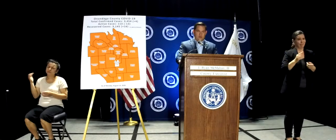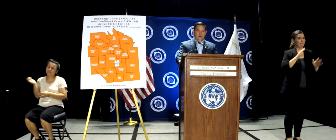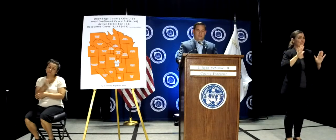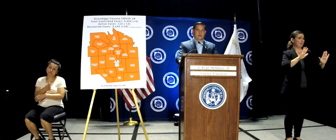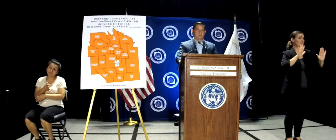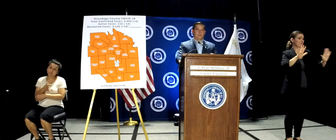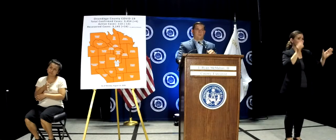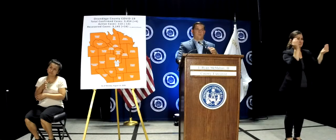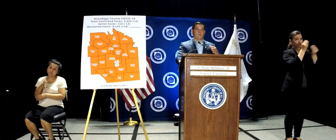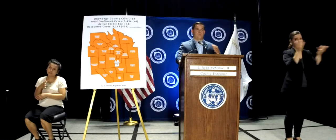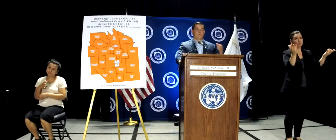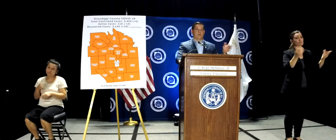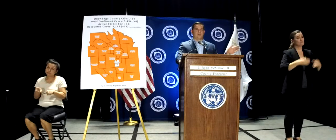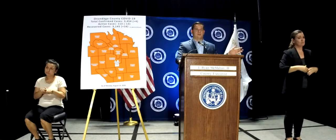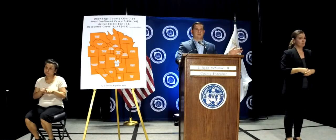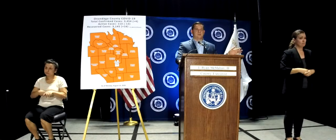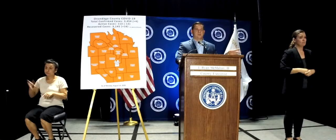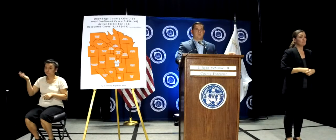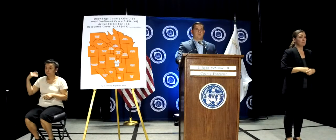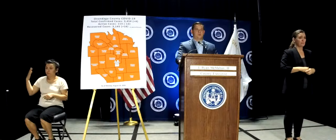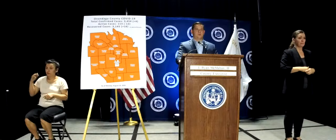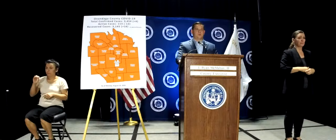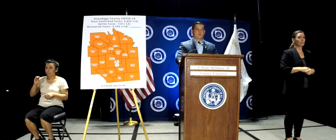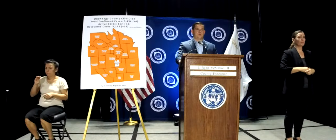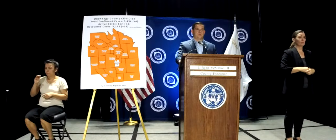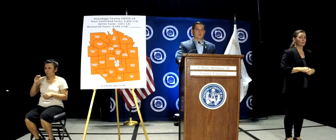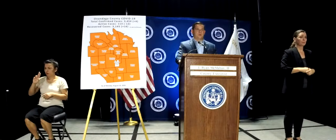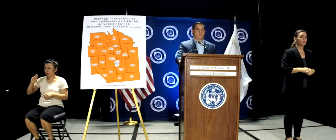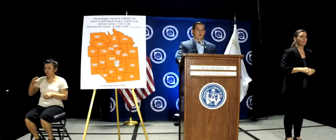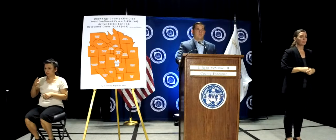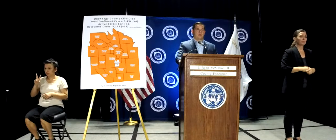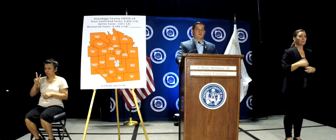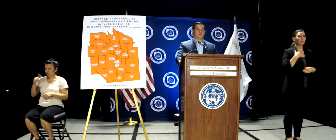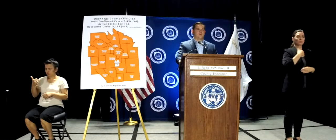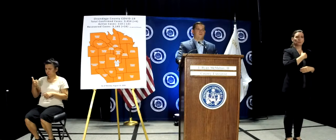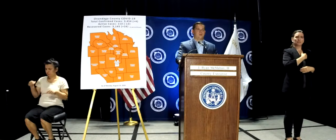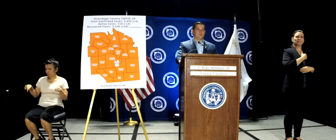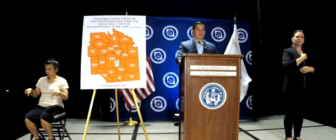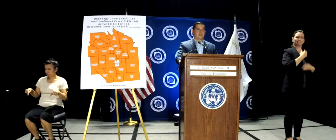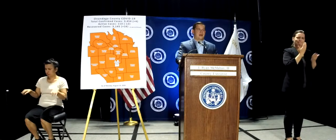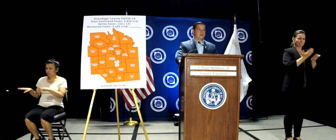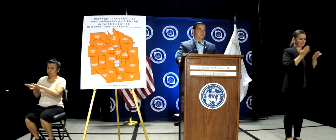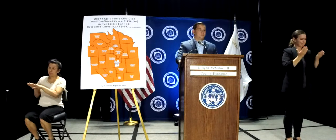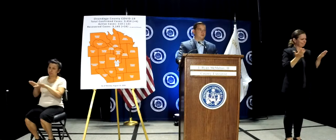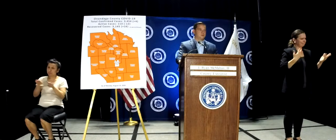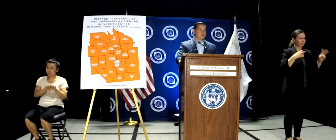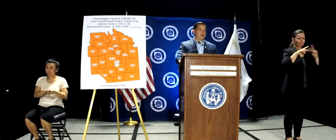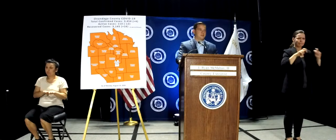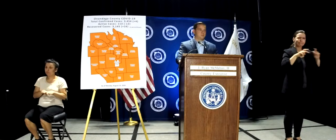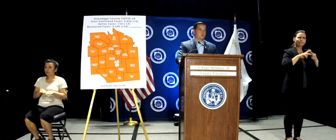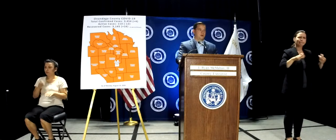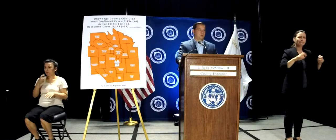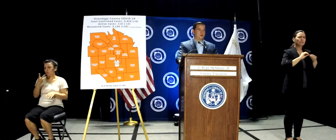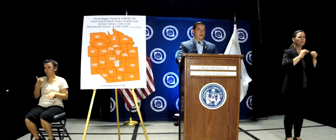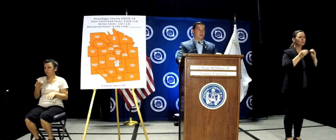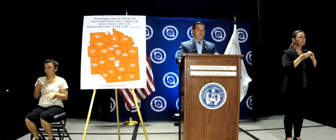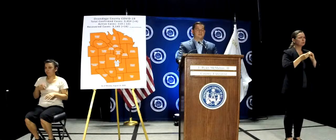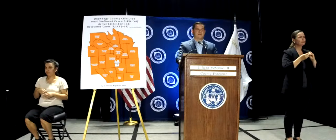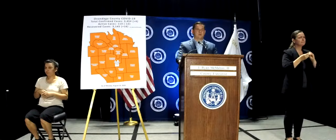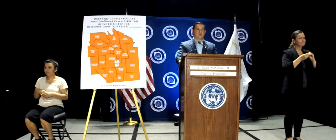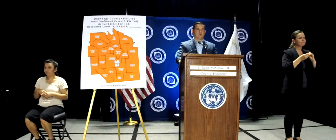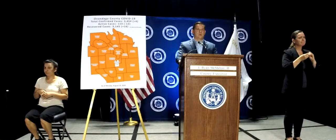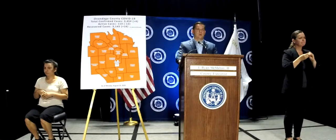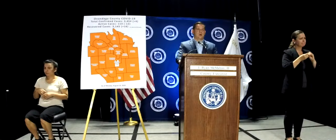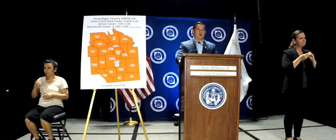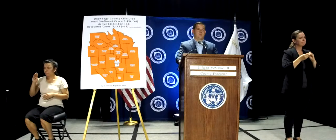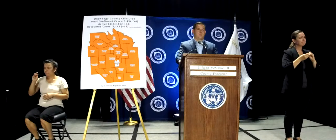To give you an idea, we looked at some of these numbers earlier, but on March 25th, we had 9 individuals in the hospital, and then in one day, we had